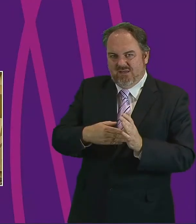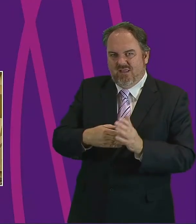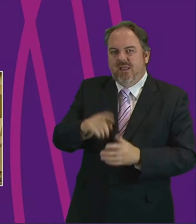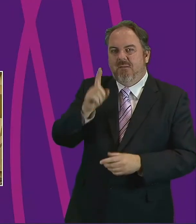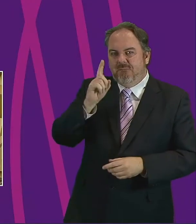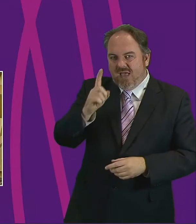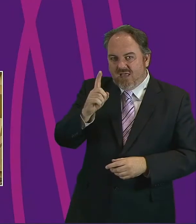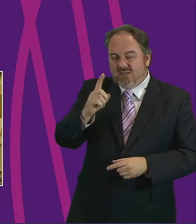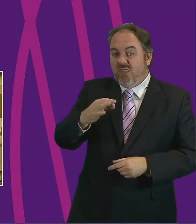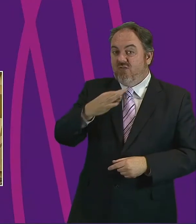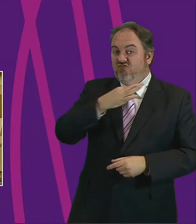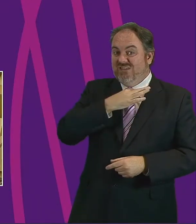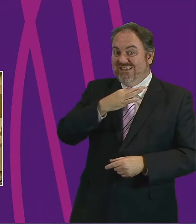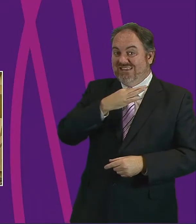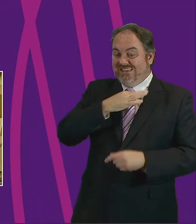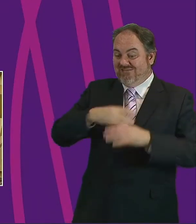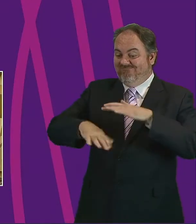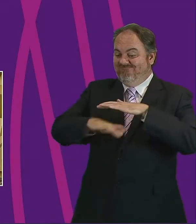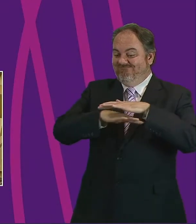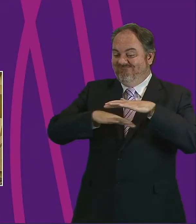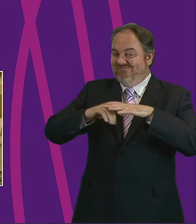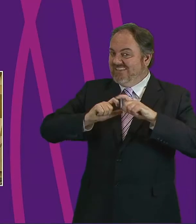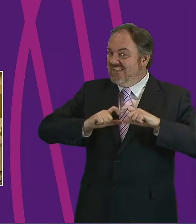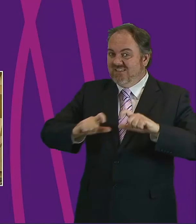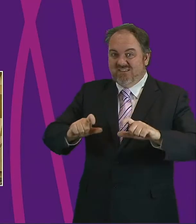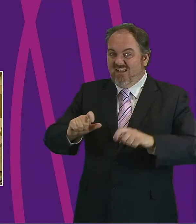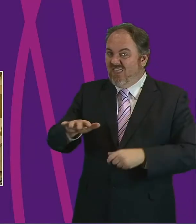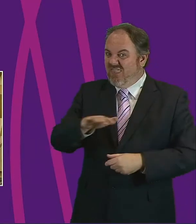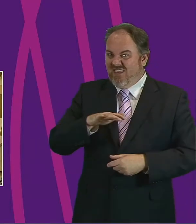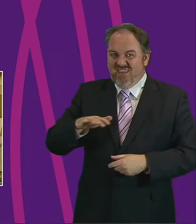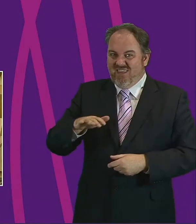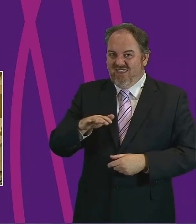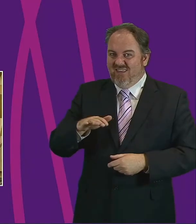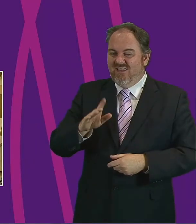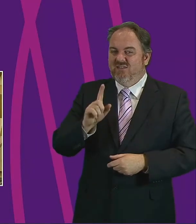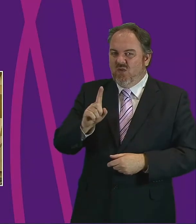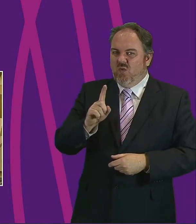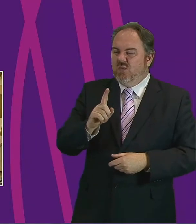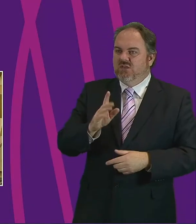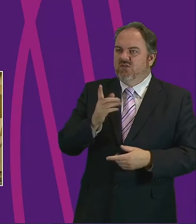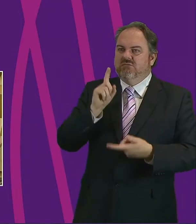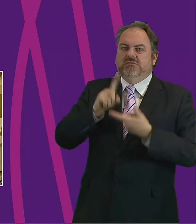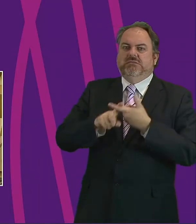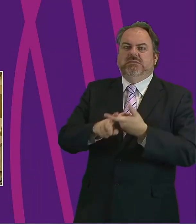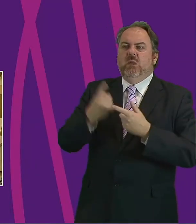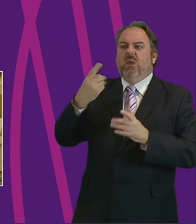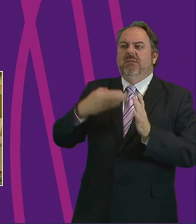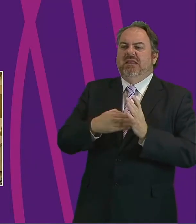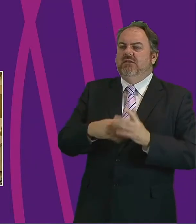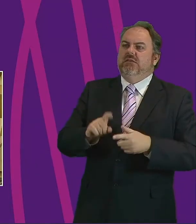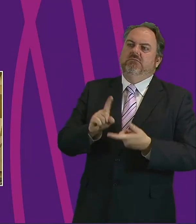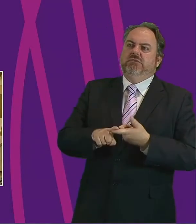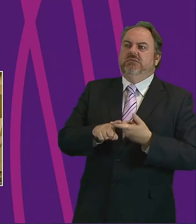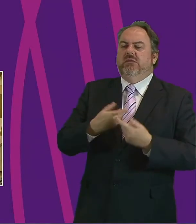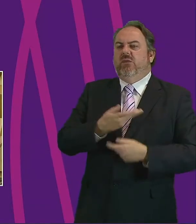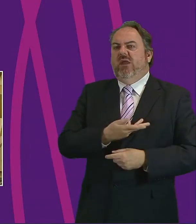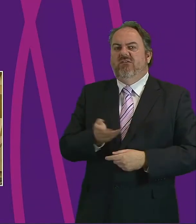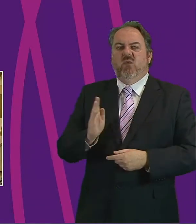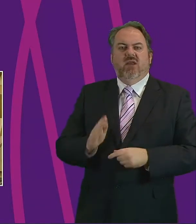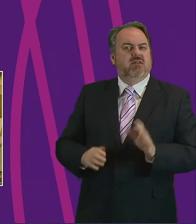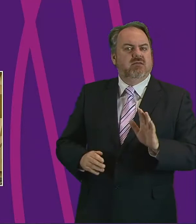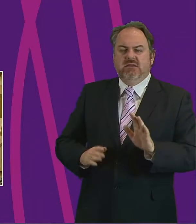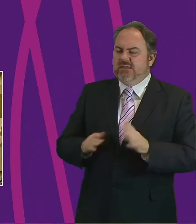risk, and there's often other factors that have to be taken account of. So I think that if we get agreement on that, that's a useful starting